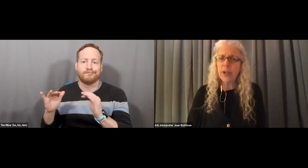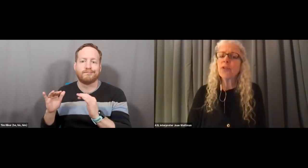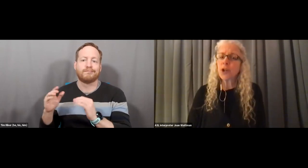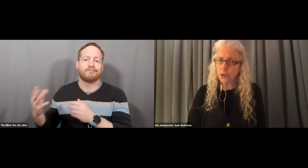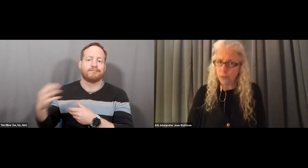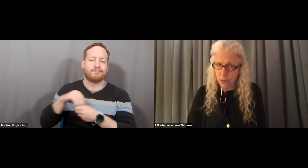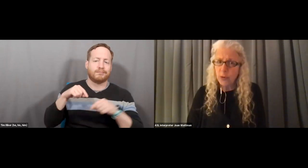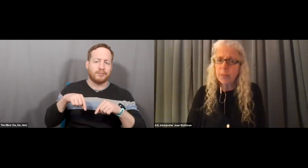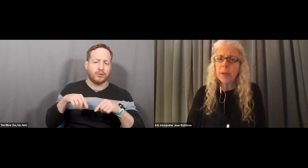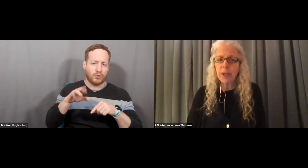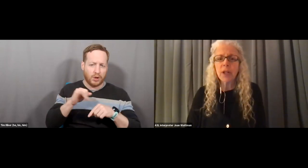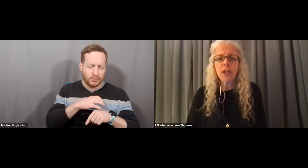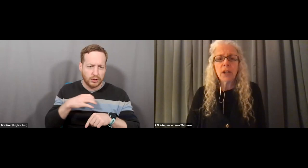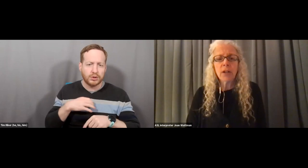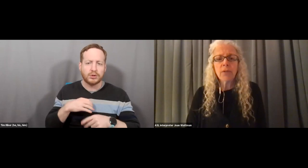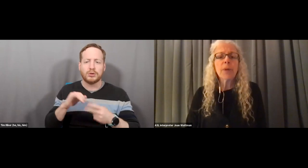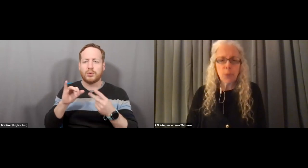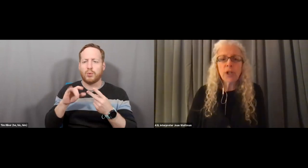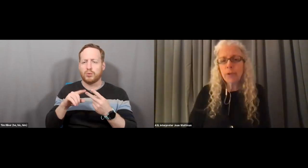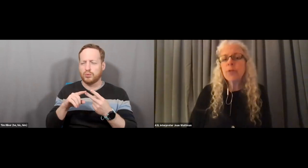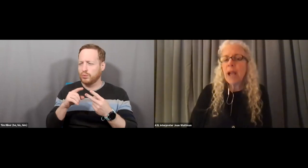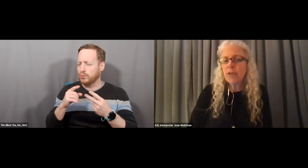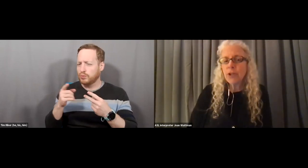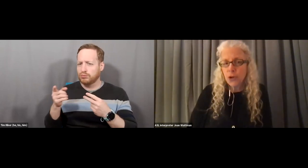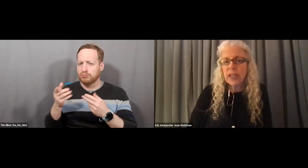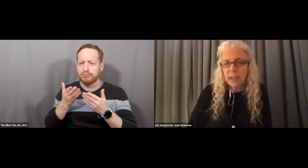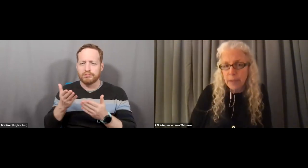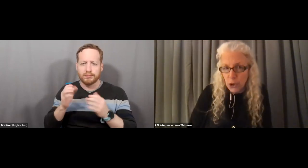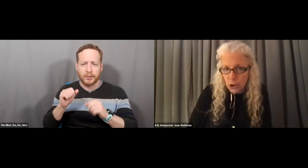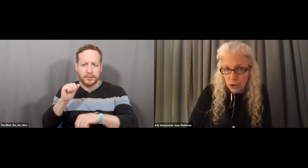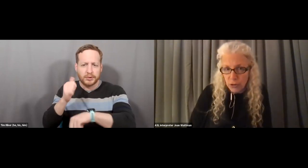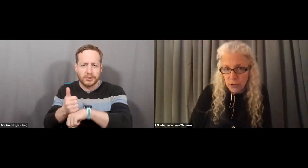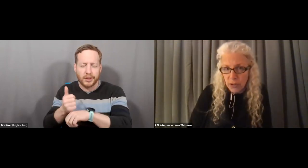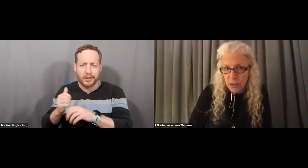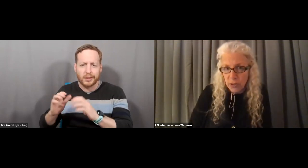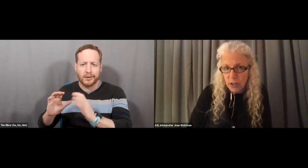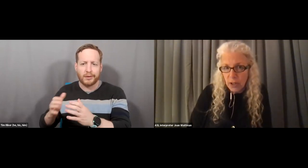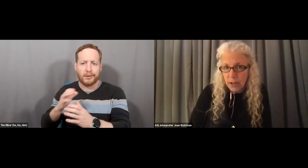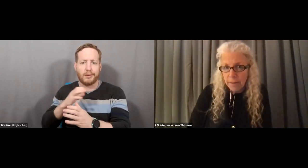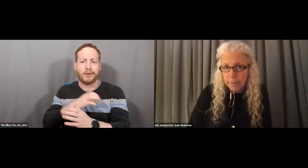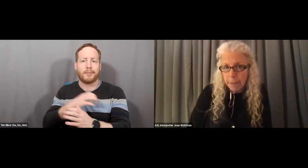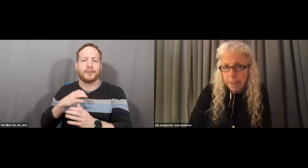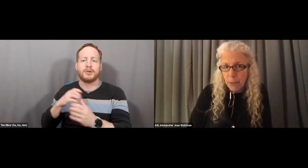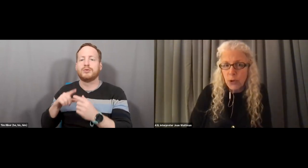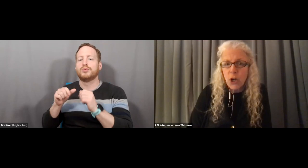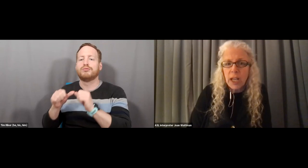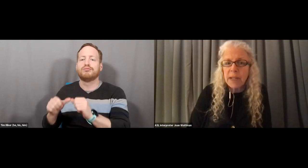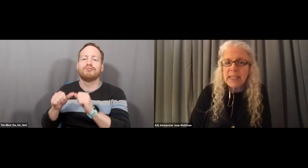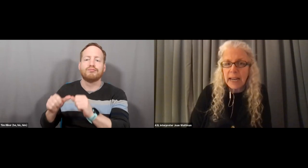we could recruit people from a more diverse background to join the commissioners. We were talking about setting